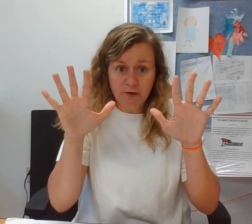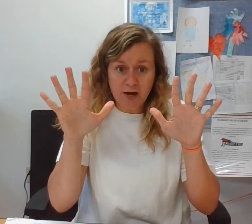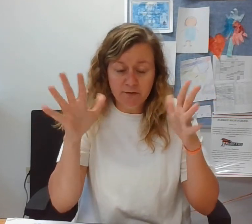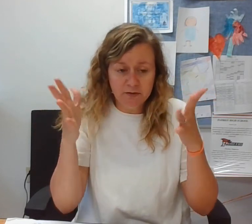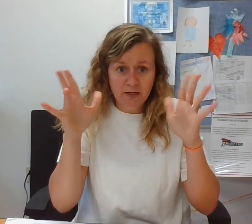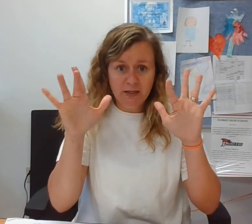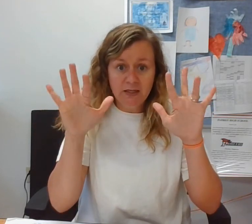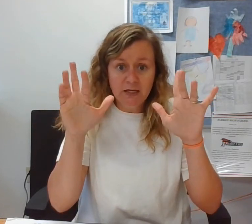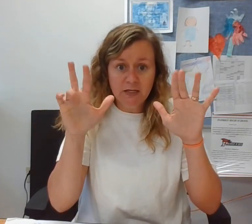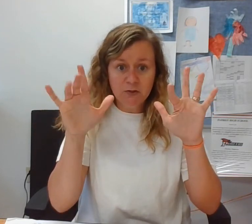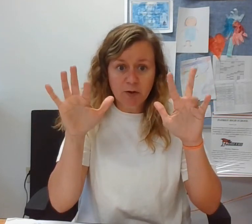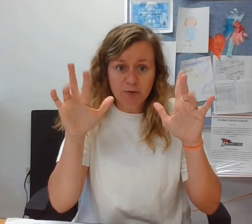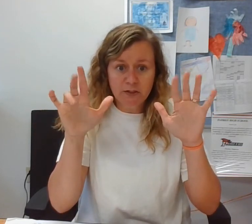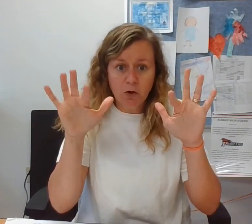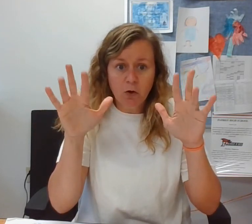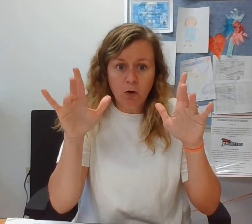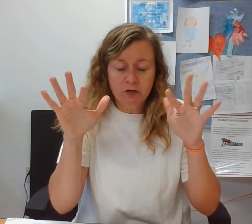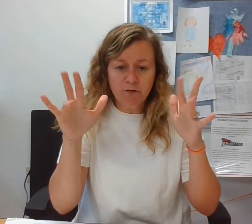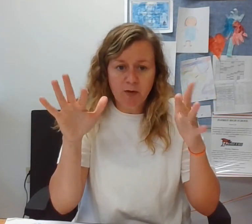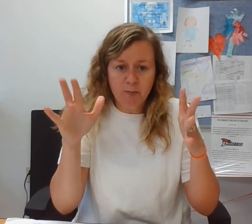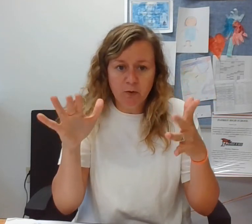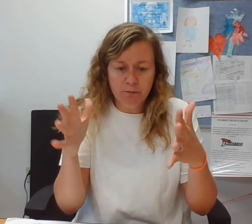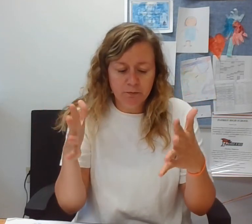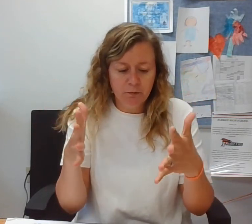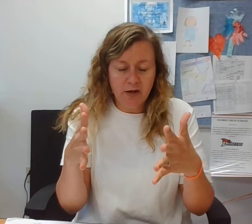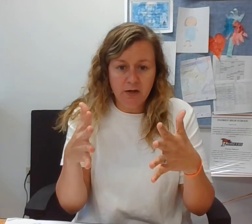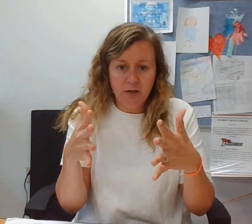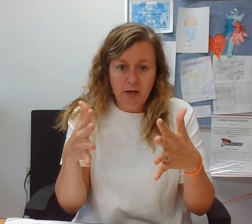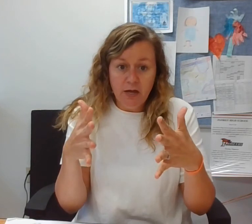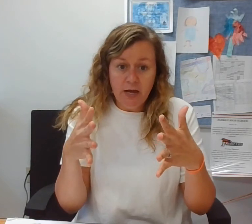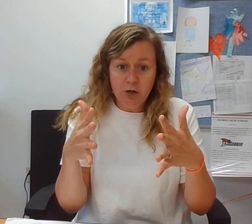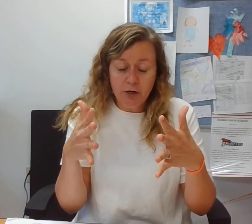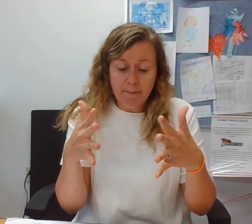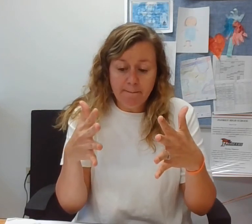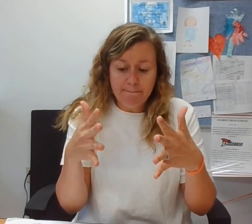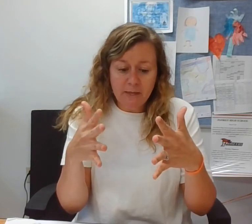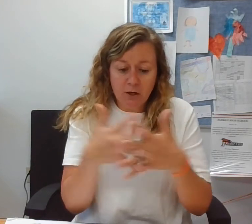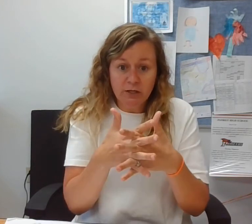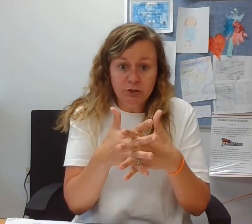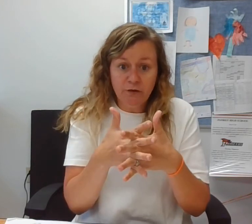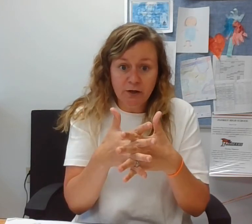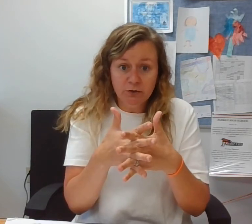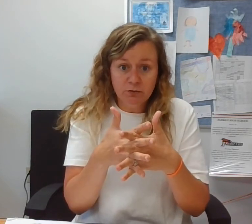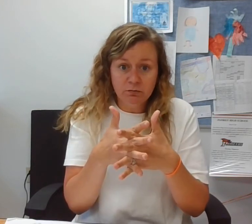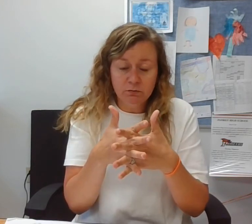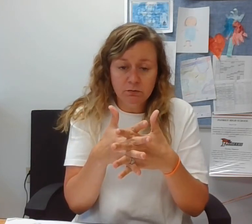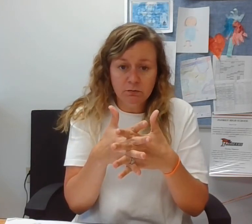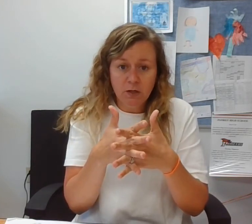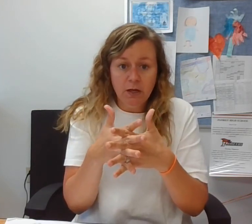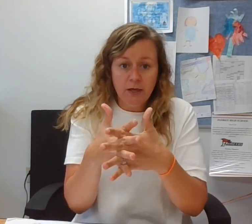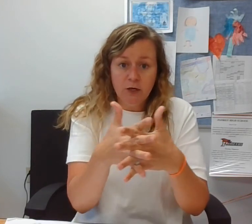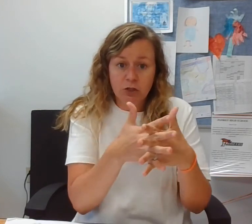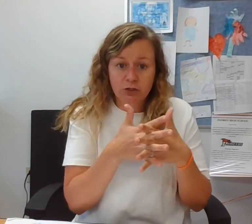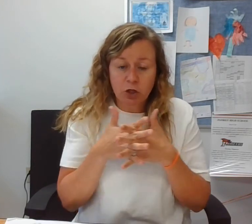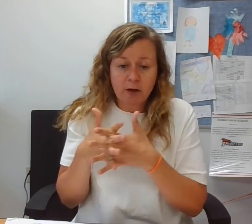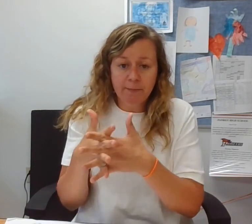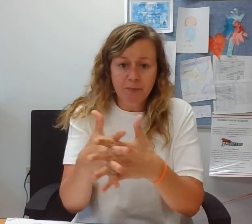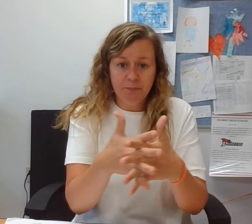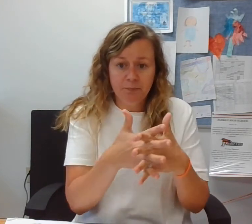5s. These represent all the different people, okay? And you're going to interlace your fingers, and then you're going to stir them up.